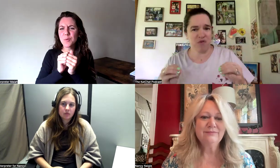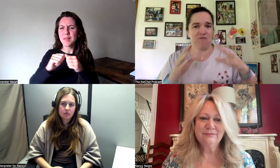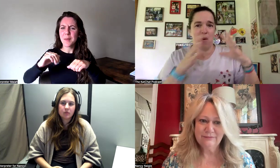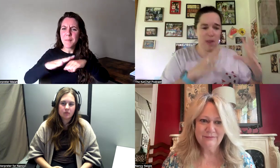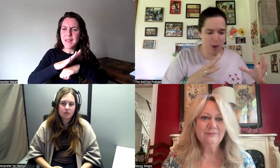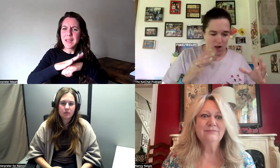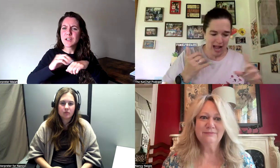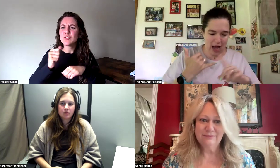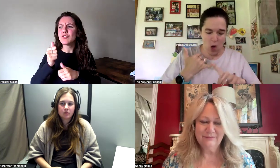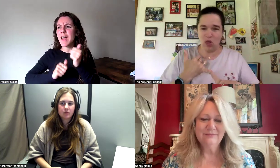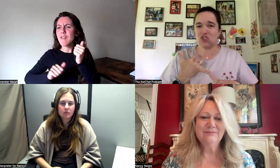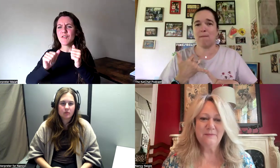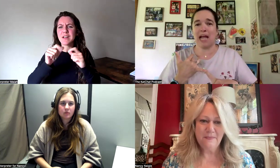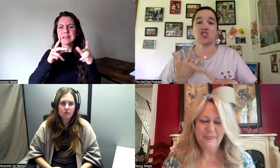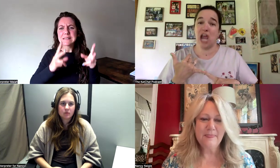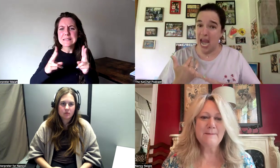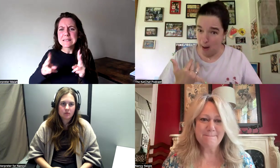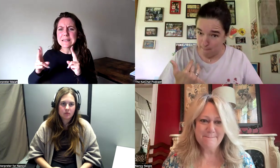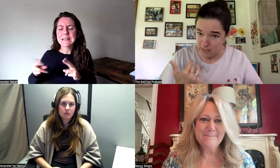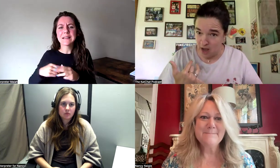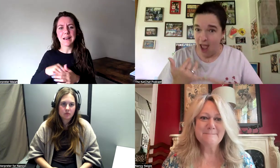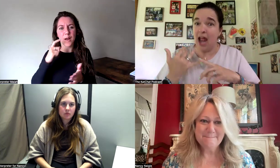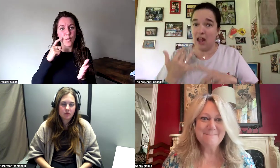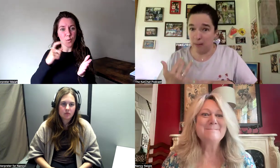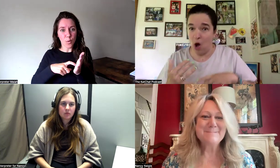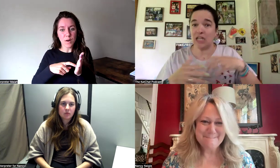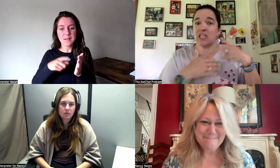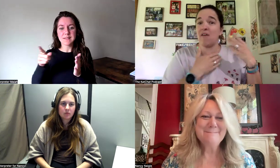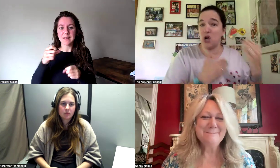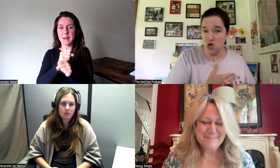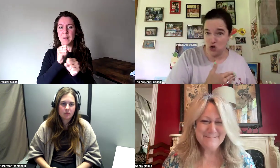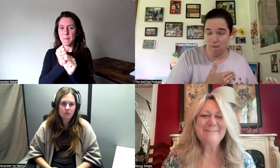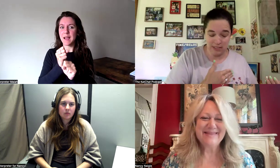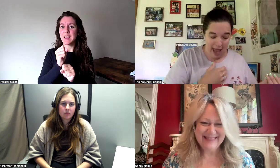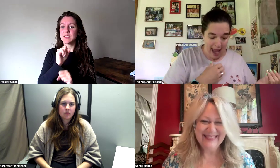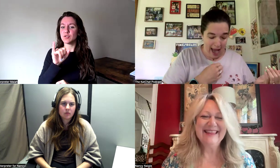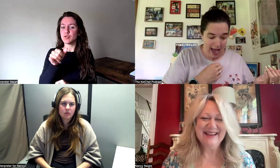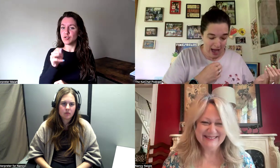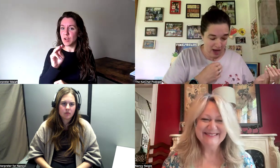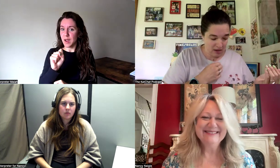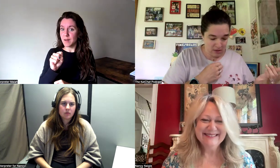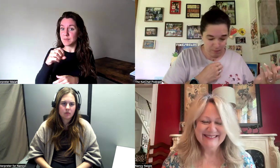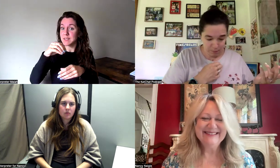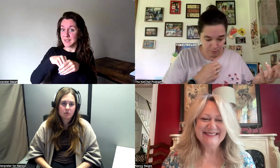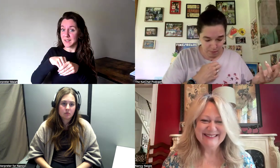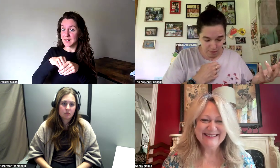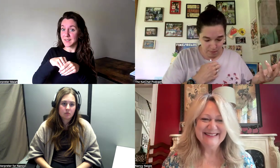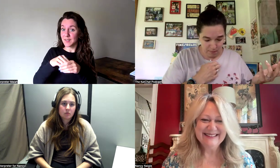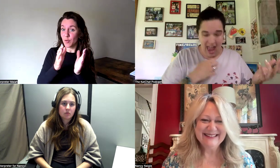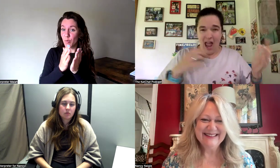was different from the book. Like I know that she made jams in the book instead of herbs, and